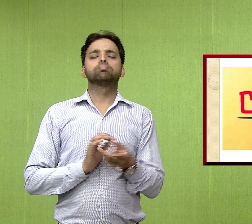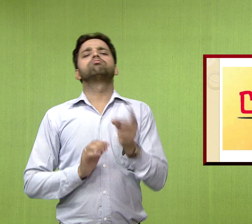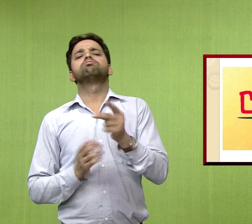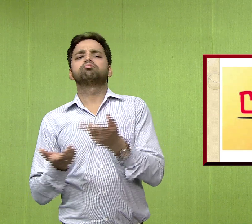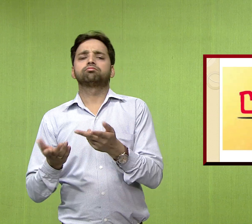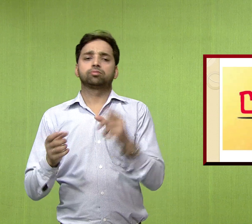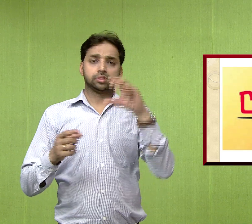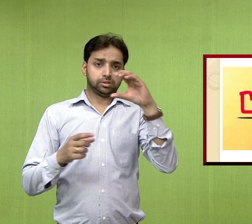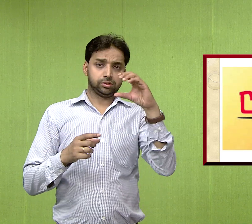or cults.